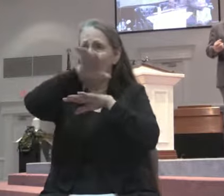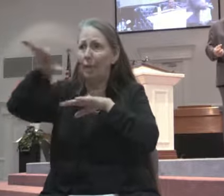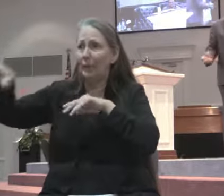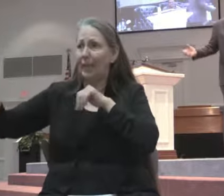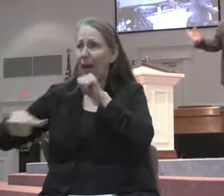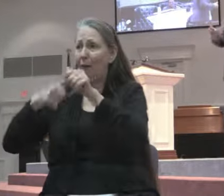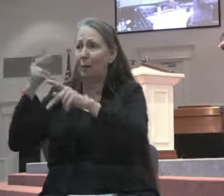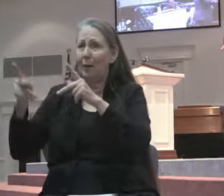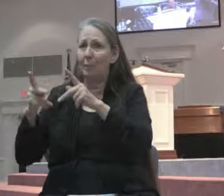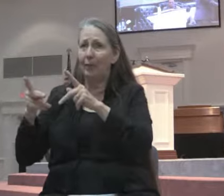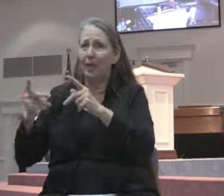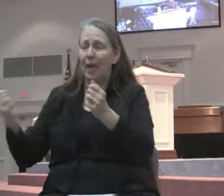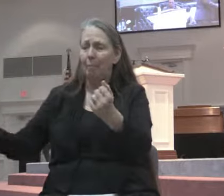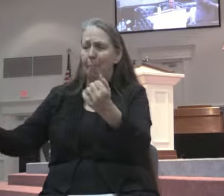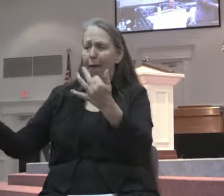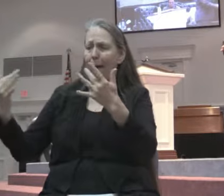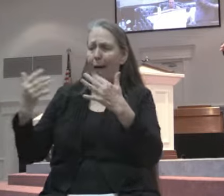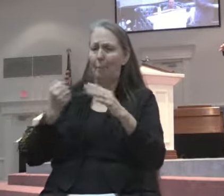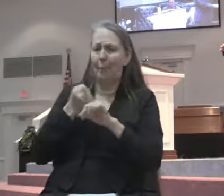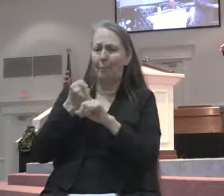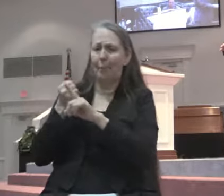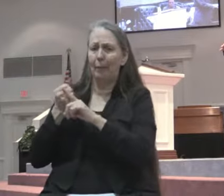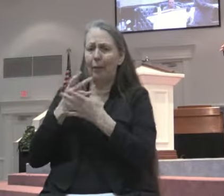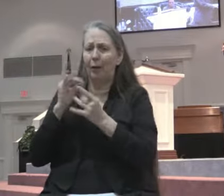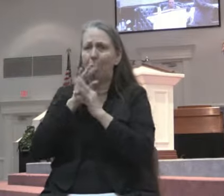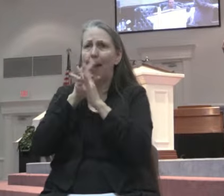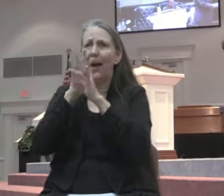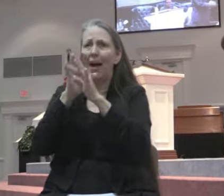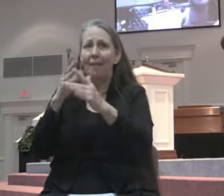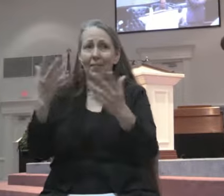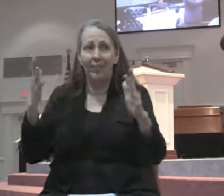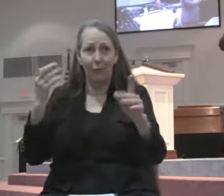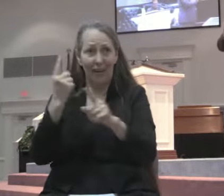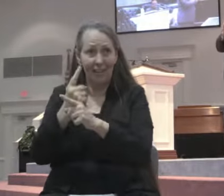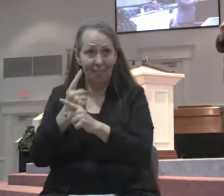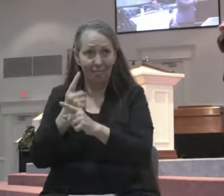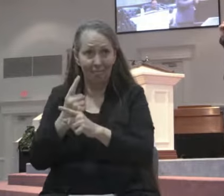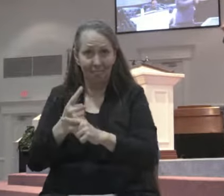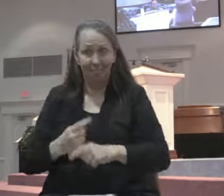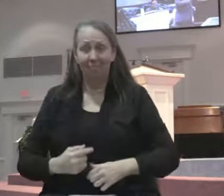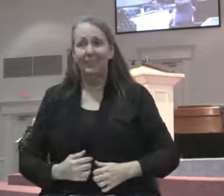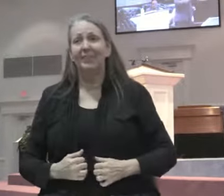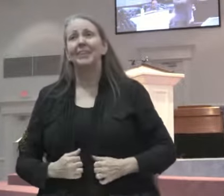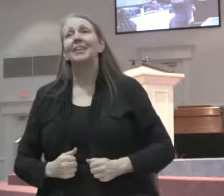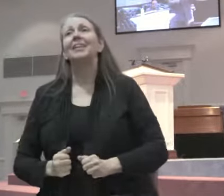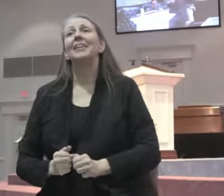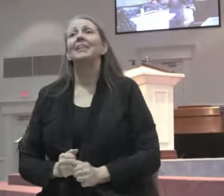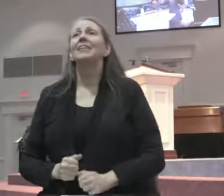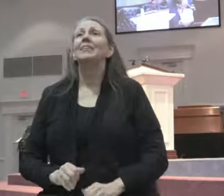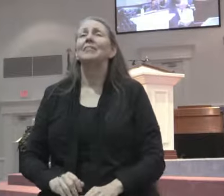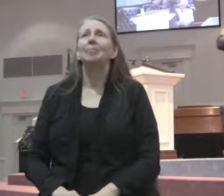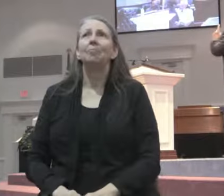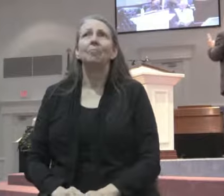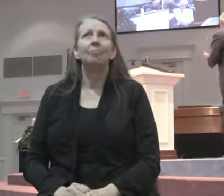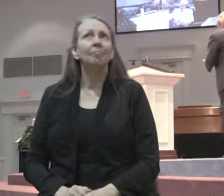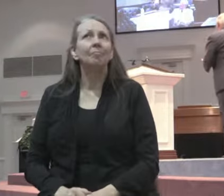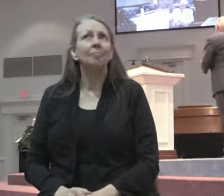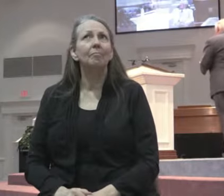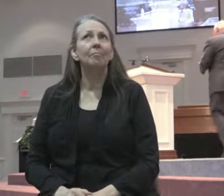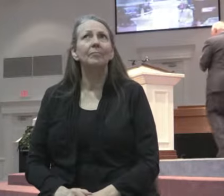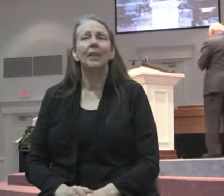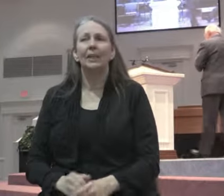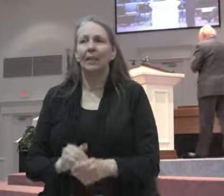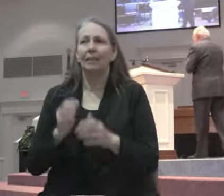people, and they've come in and were filled with the Holy Ghost. All right? Even a